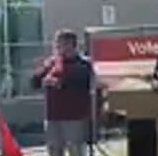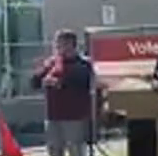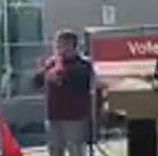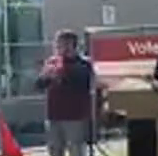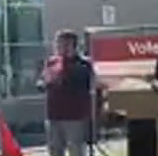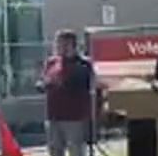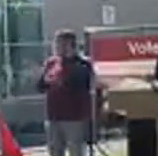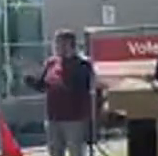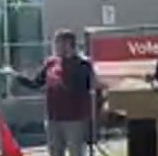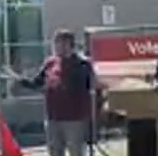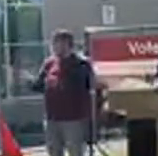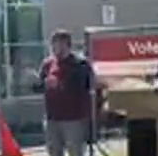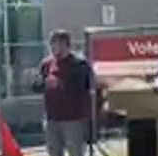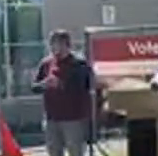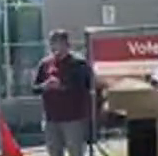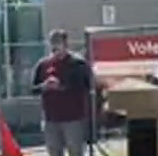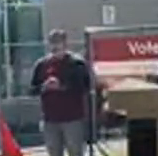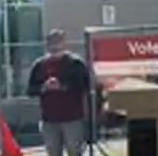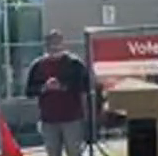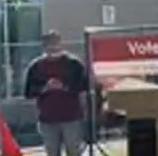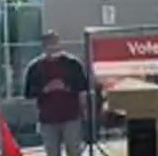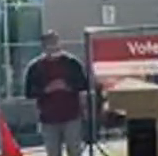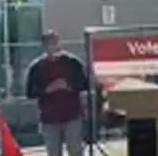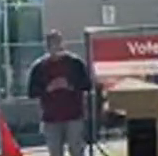and Mele. Please come on up.